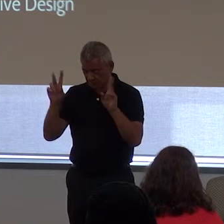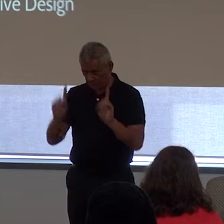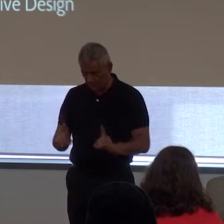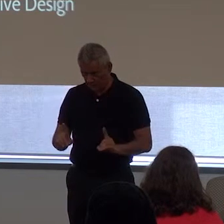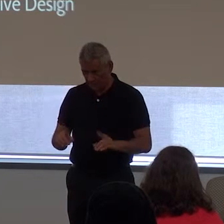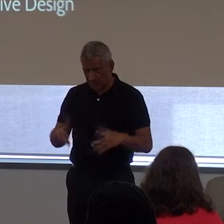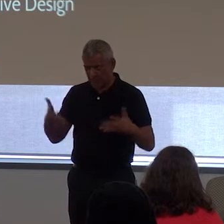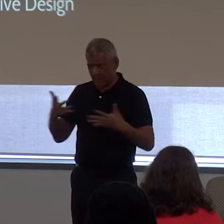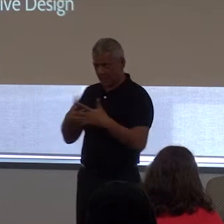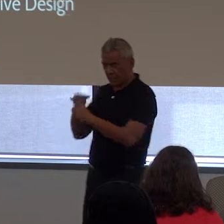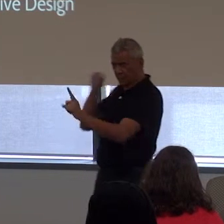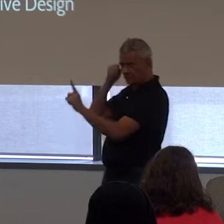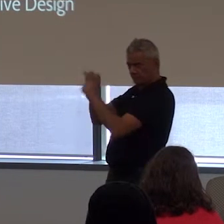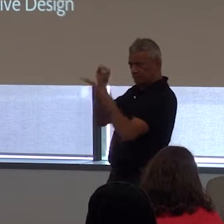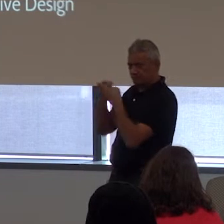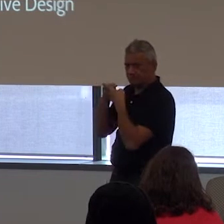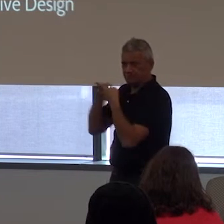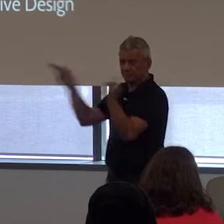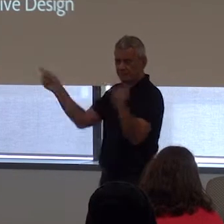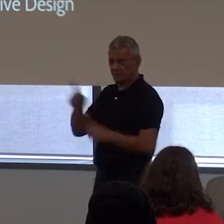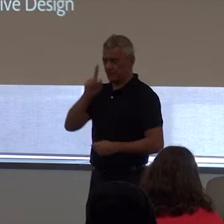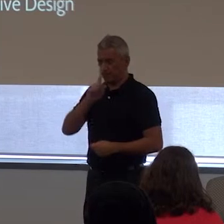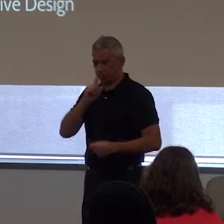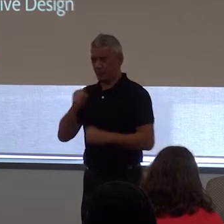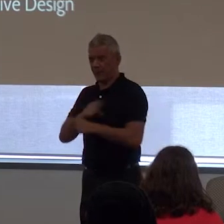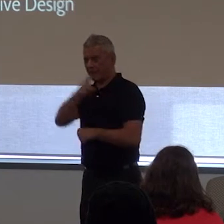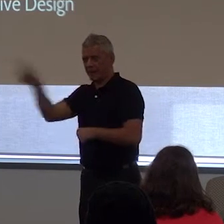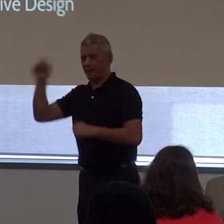them to know about accessibility, why it's important? How do we create that advocacy?